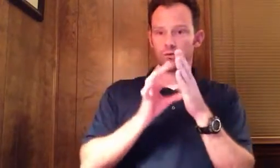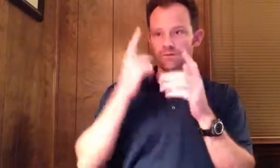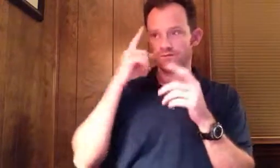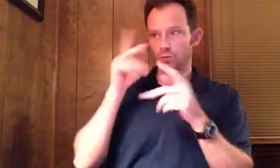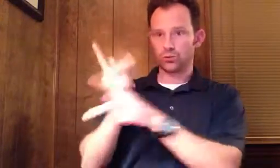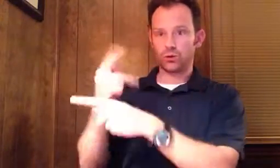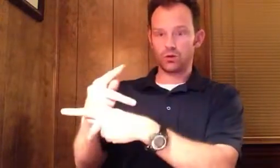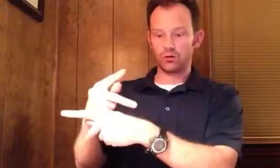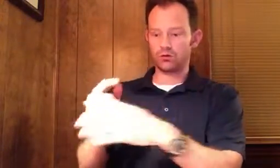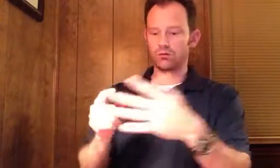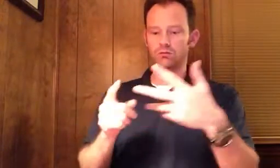Let's see how that's done.